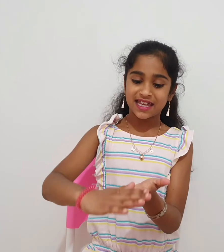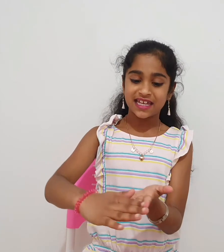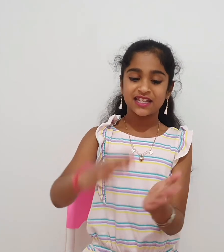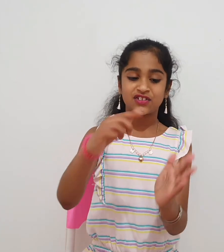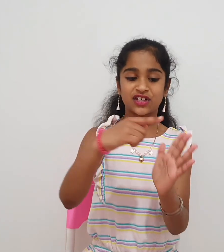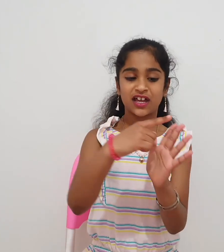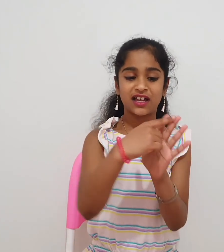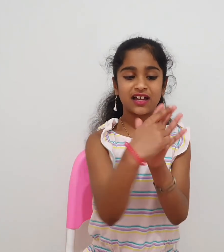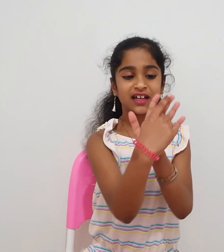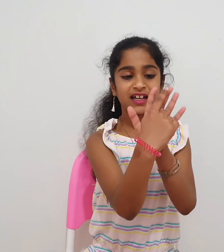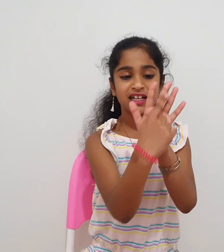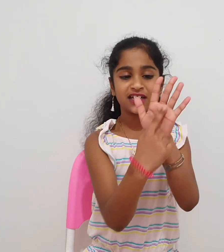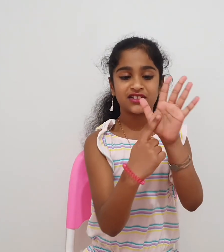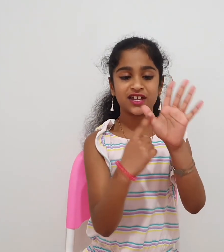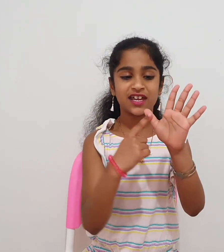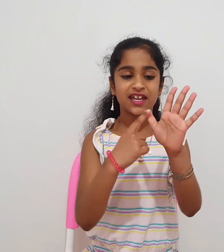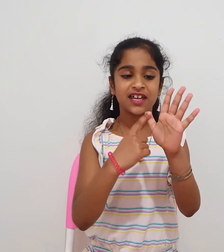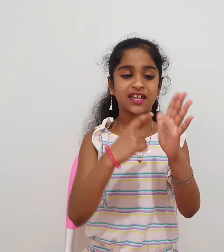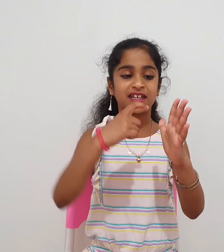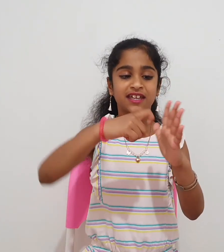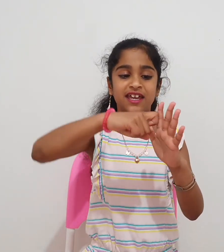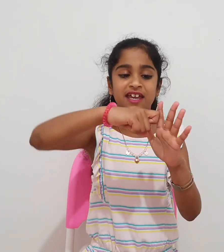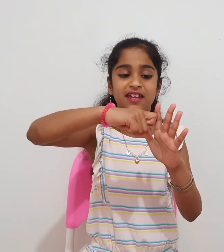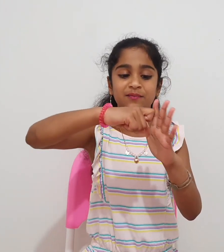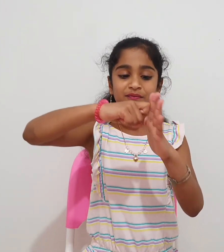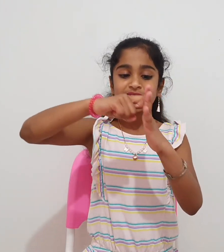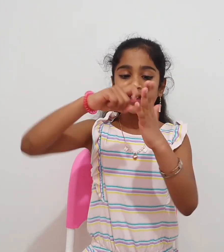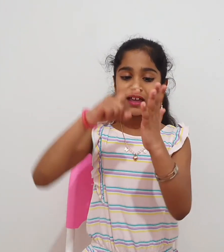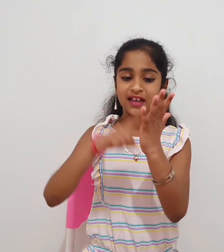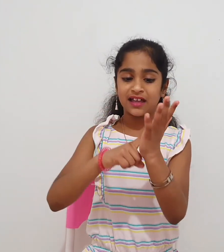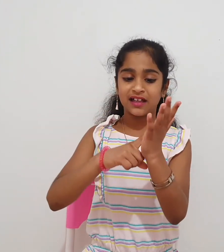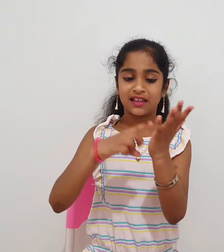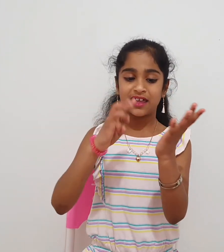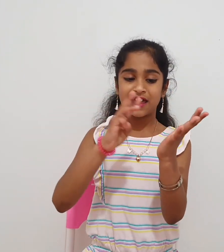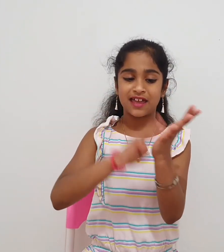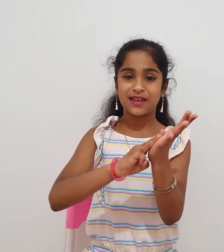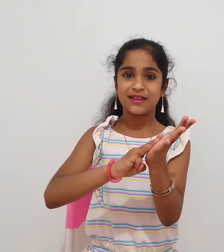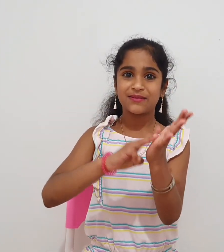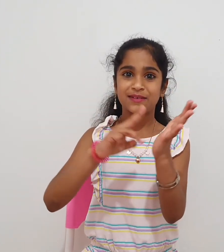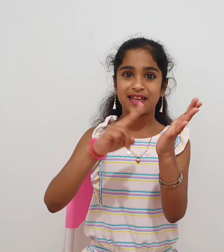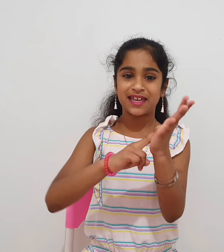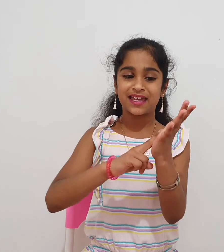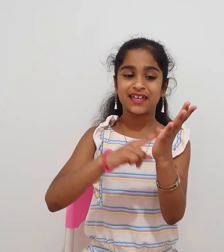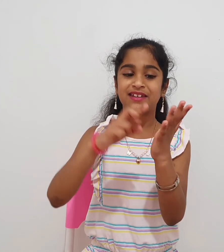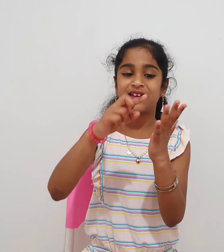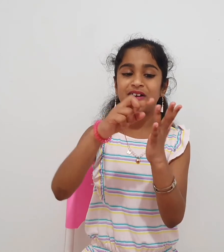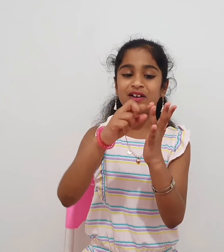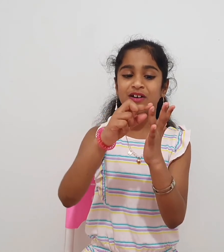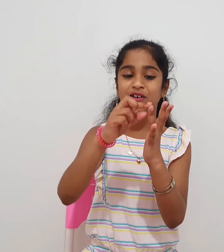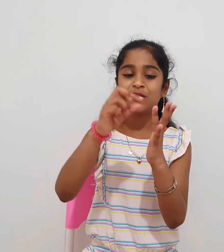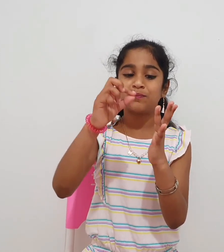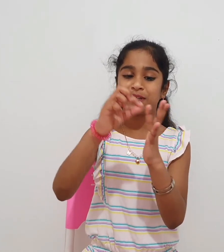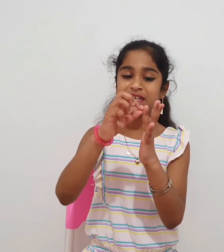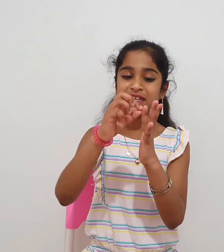H, I, J, K, L, M, N, O, P,